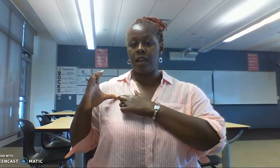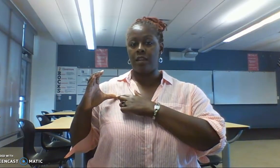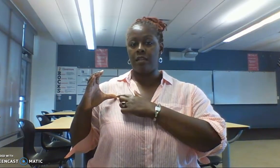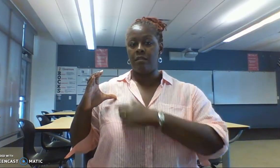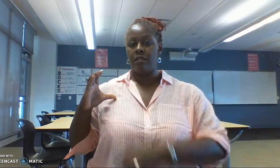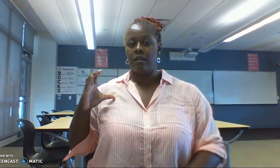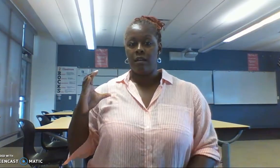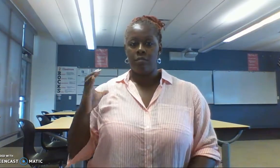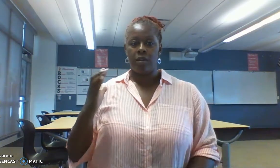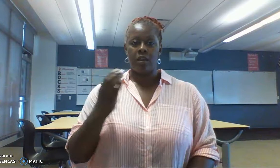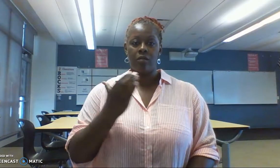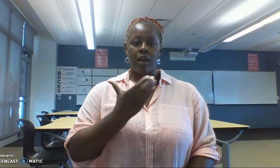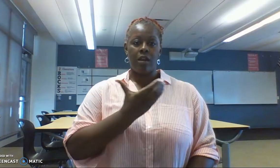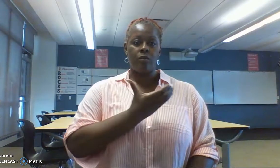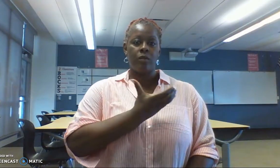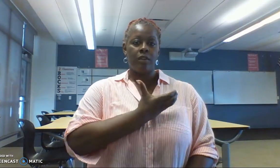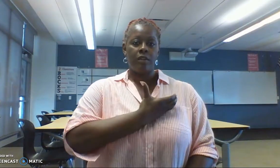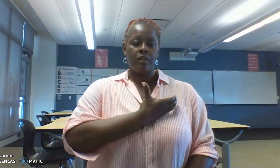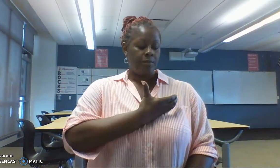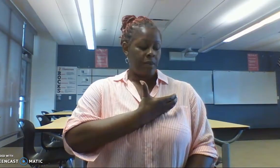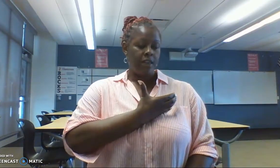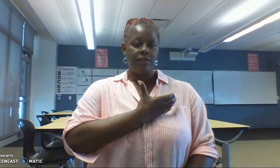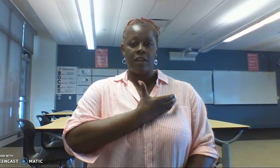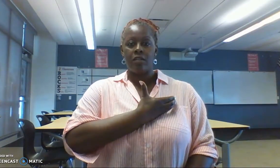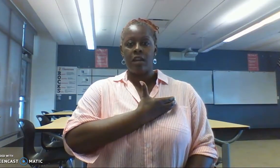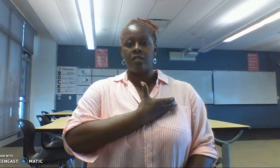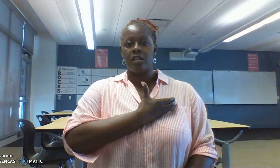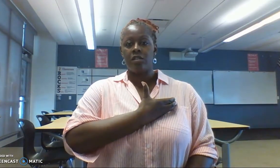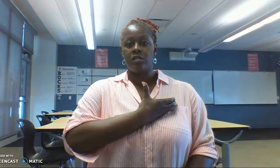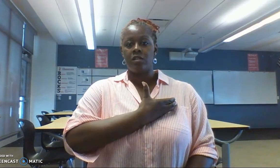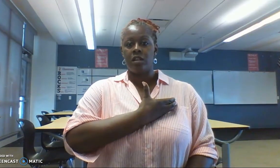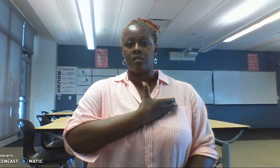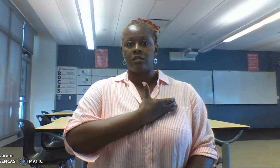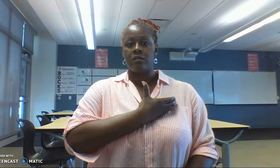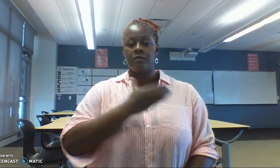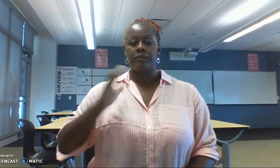right-handed. Bring it around where the pinky finger now touches the chest.